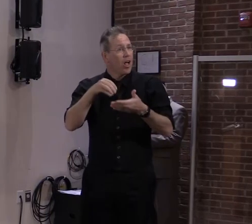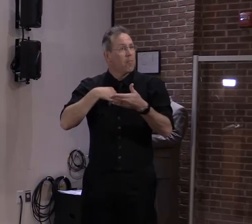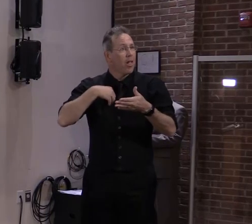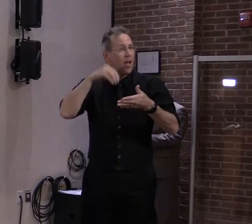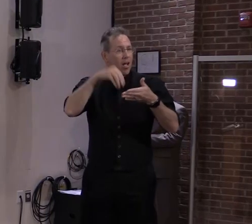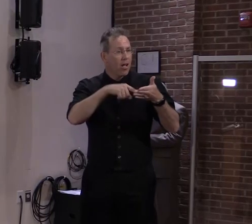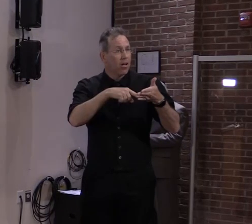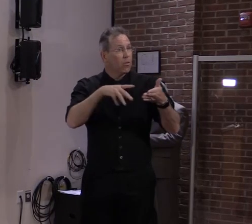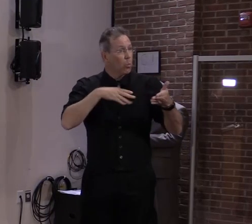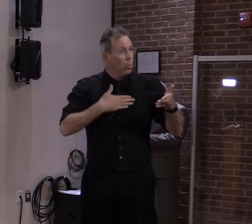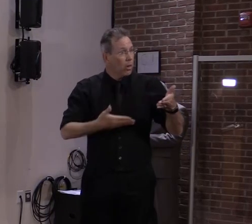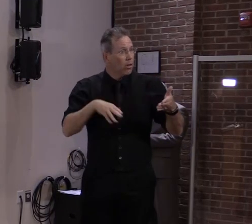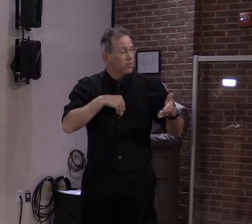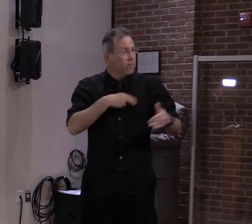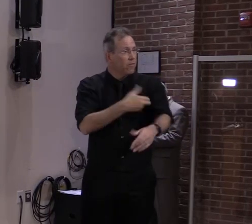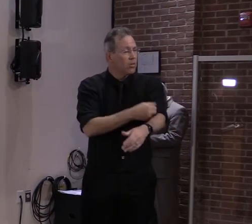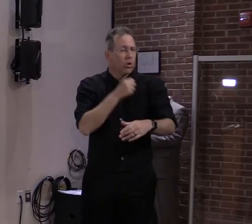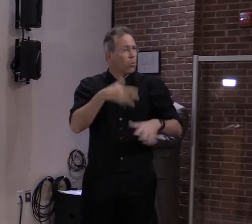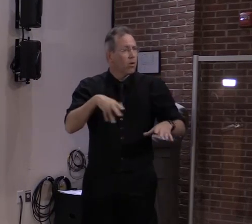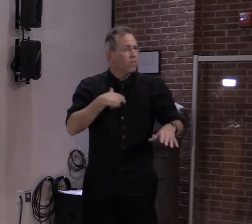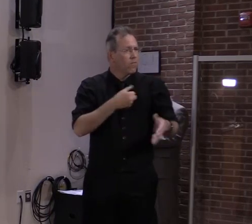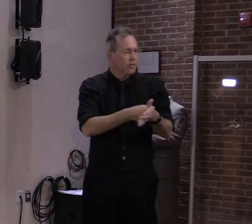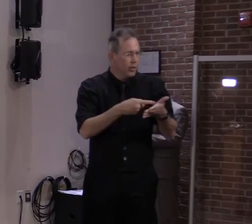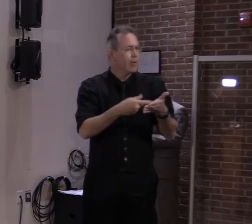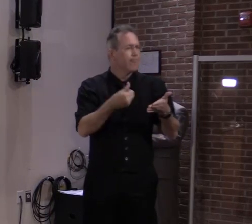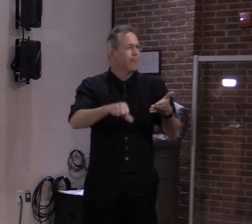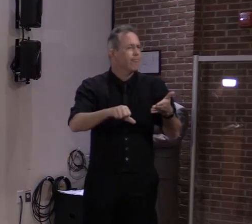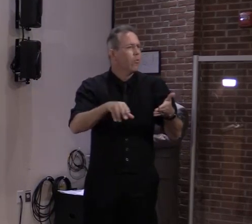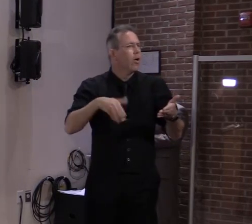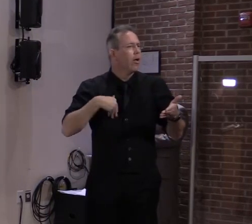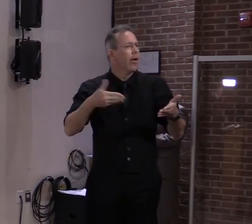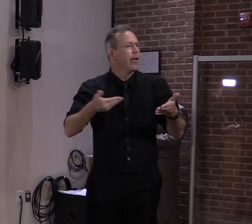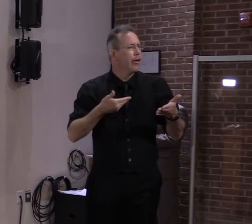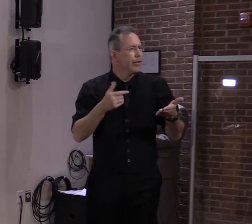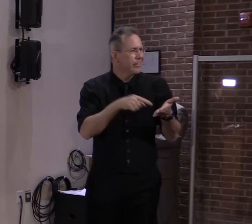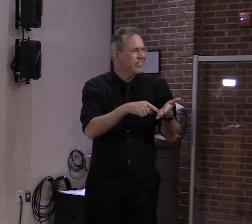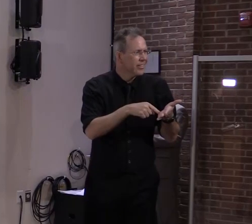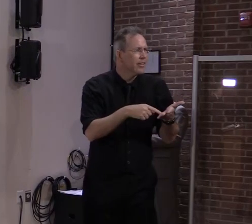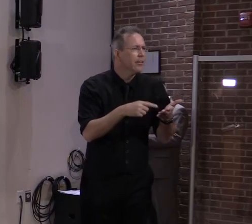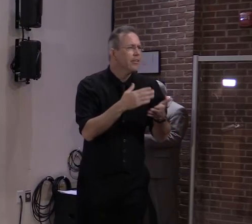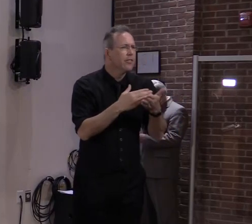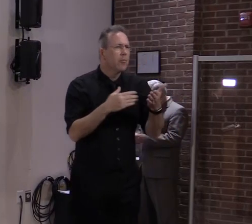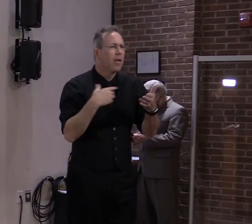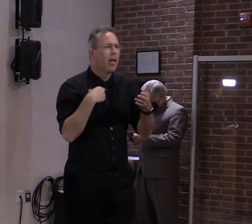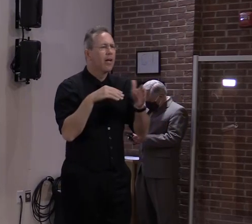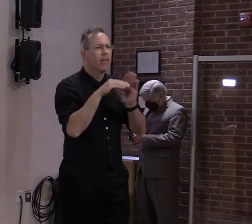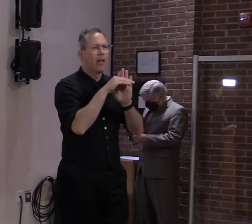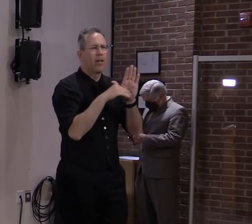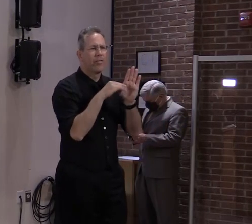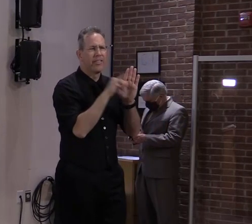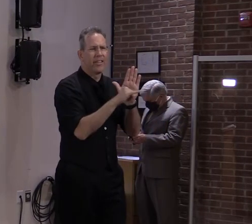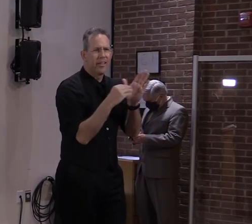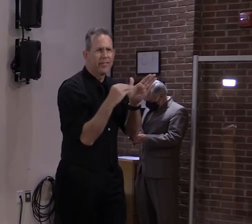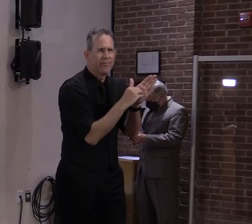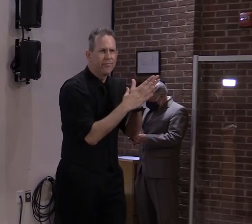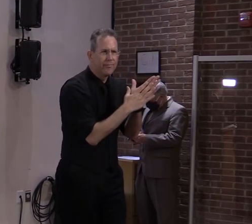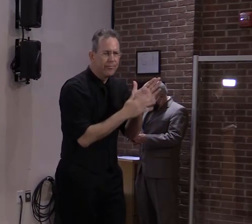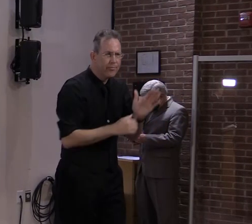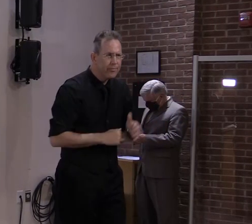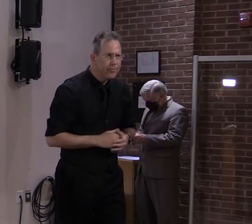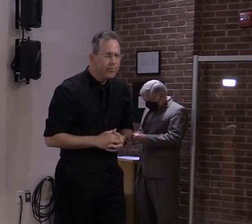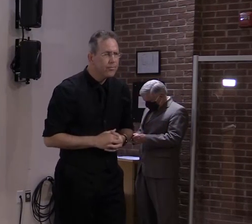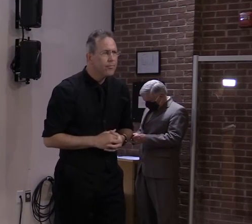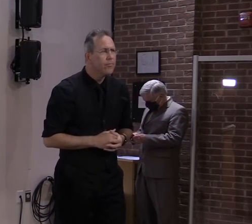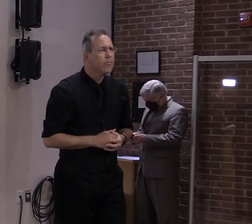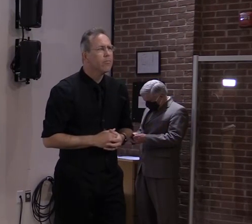out hopefully in the next couple of weeks. As you know, it's been a moving target during the pandemic about specific